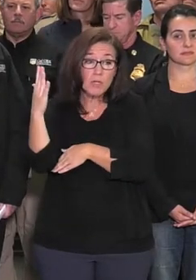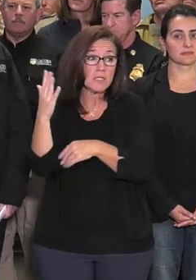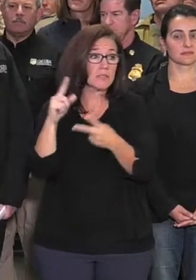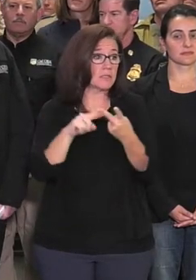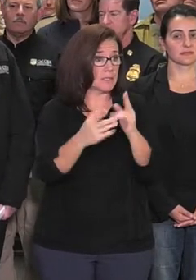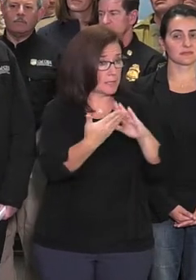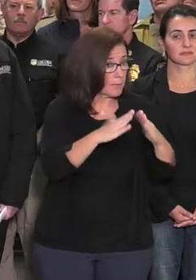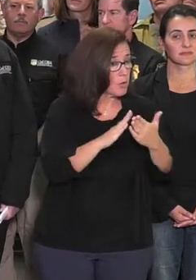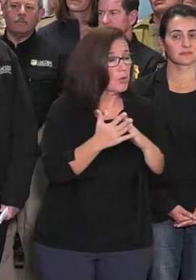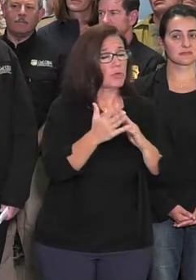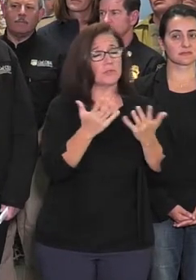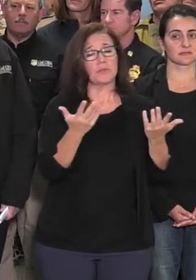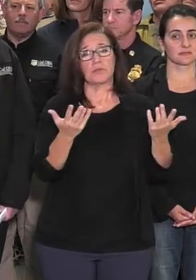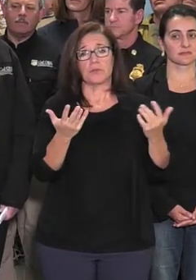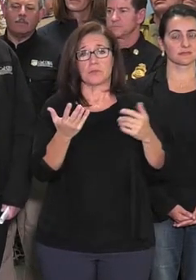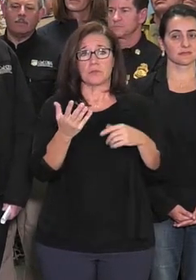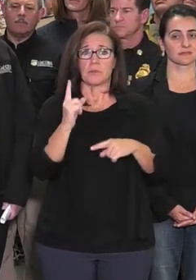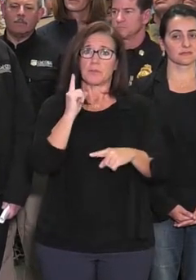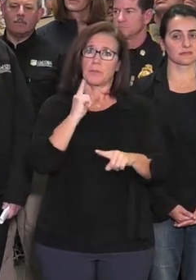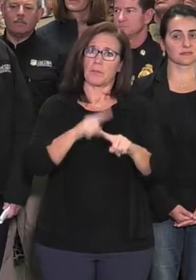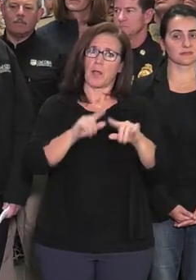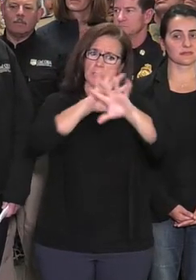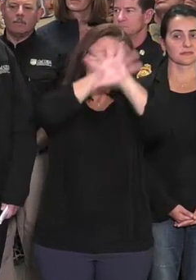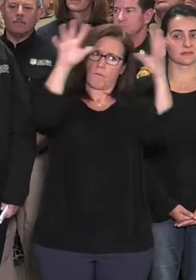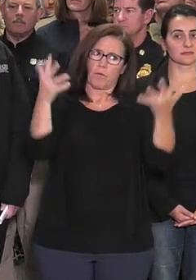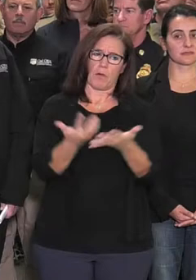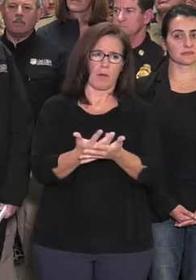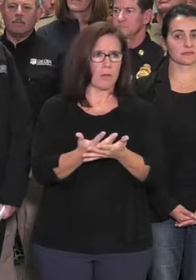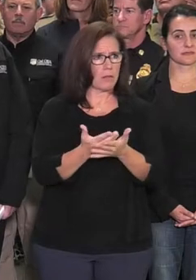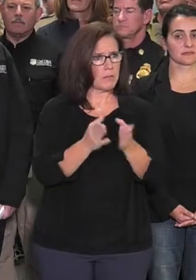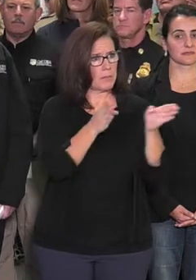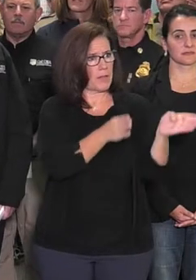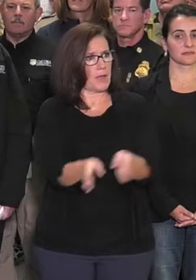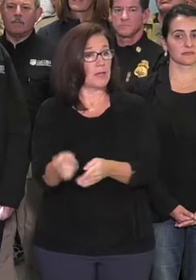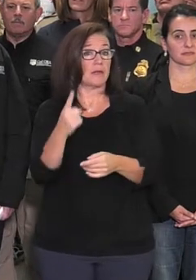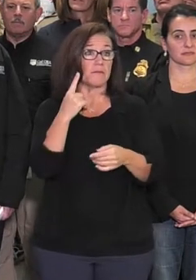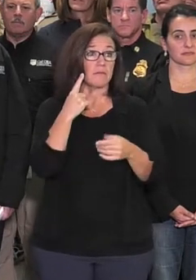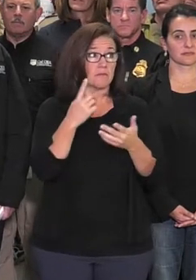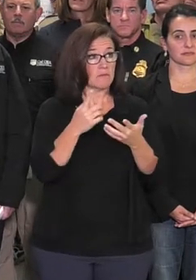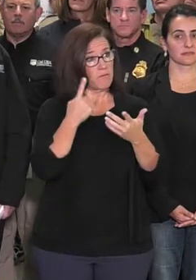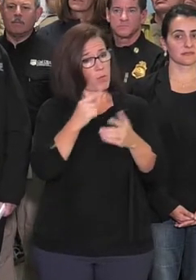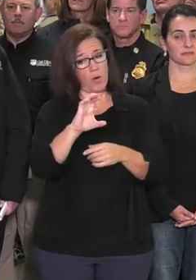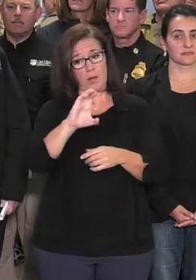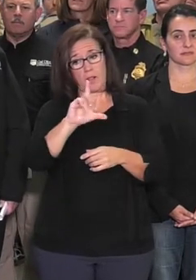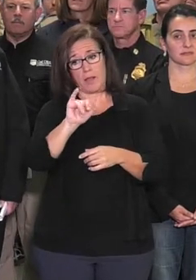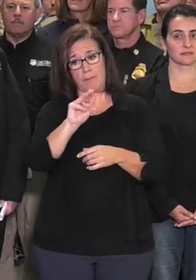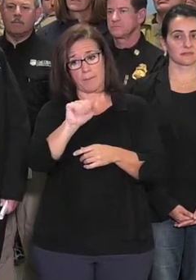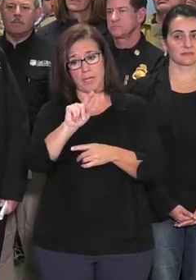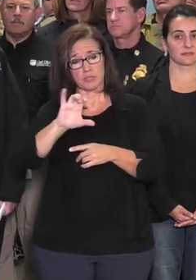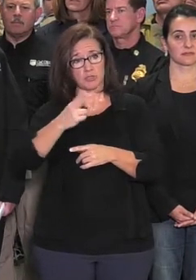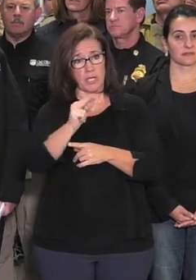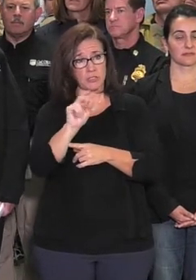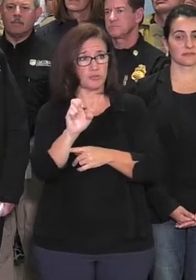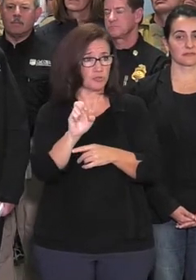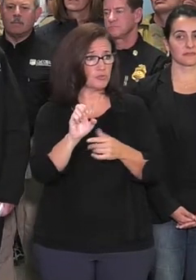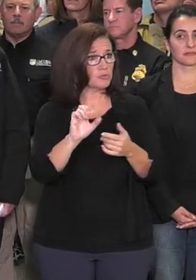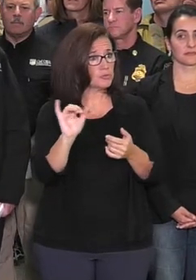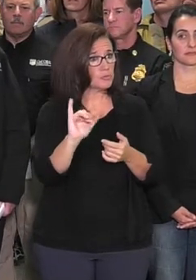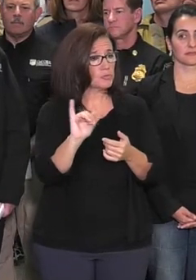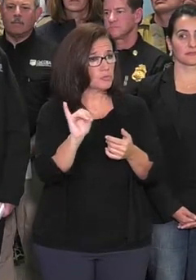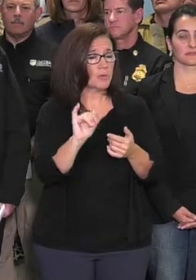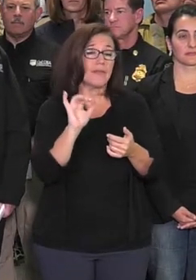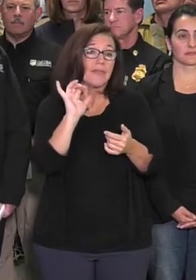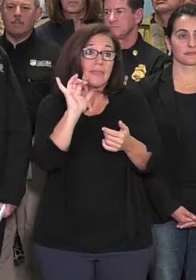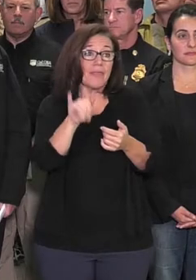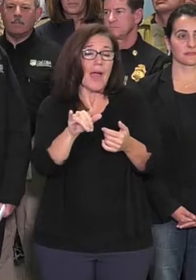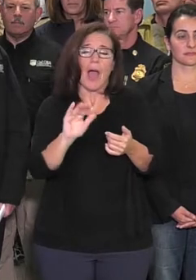And we also have to do the larger challenge, which is climate change itself. And I know that's maybe a little remote, but